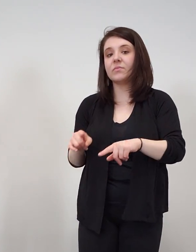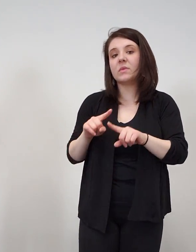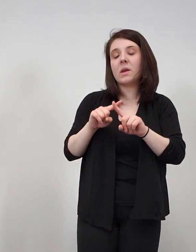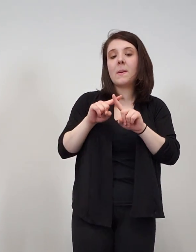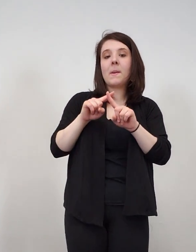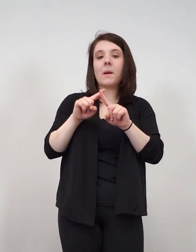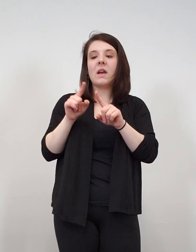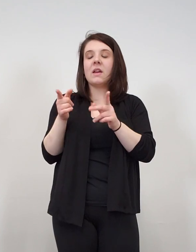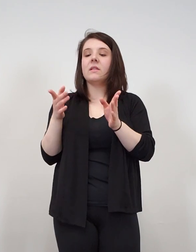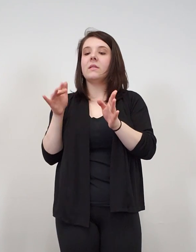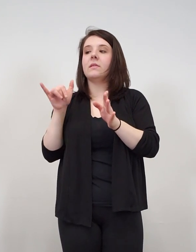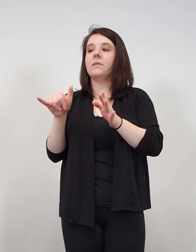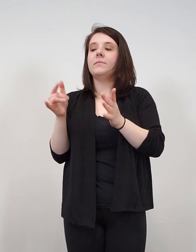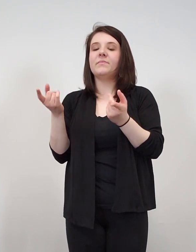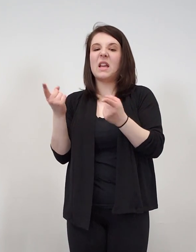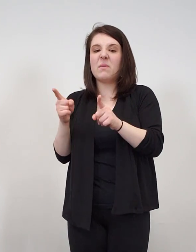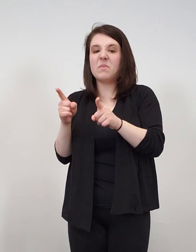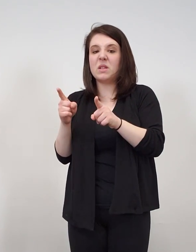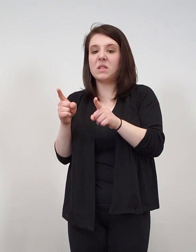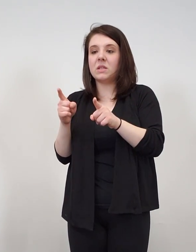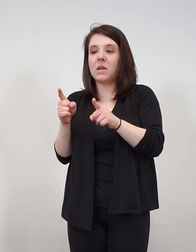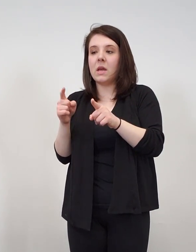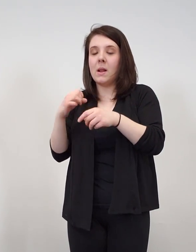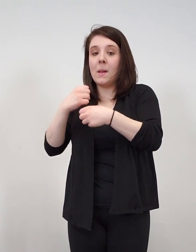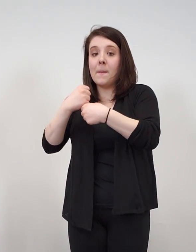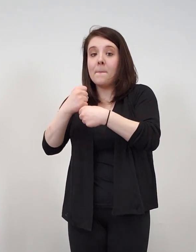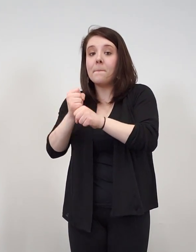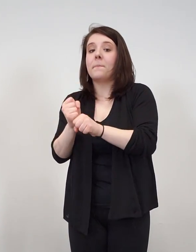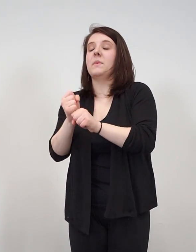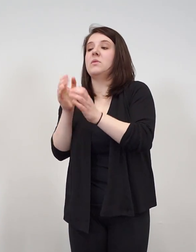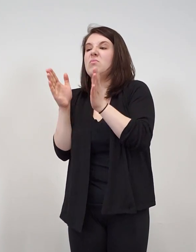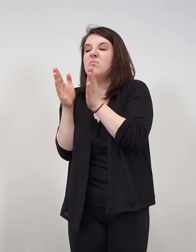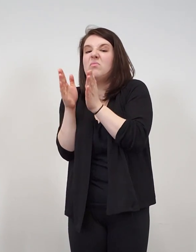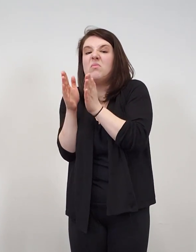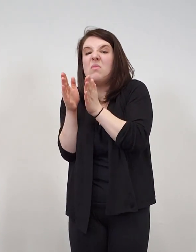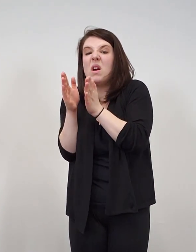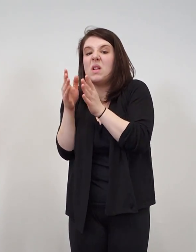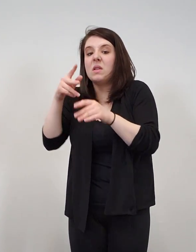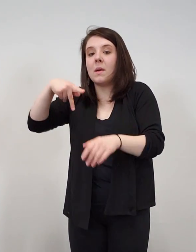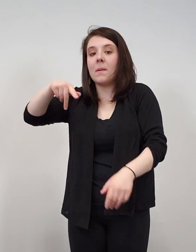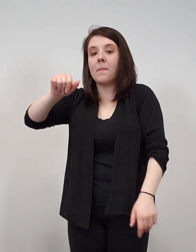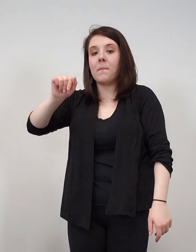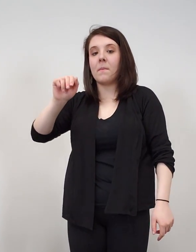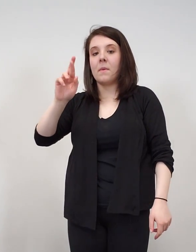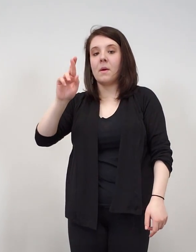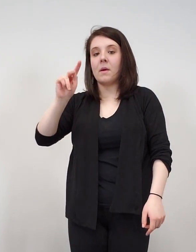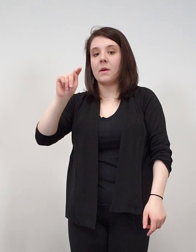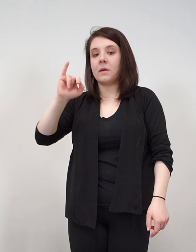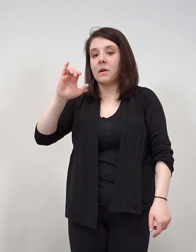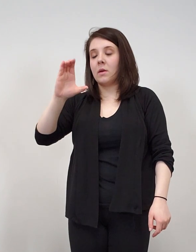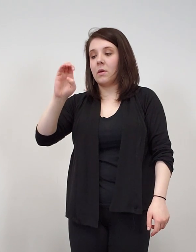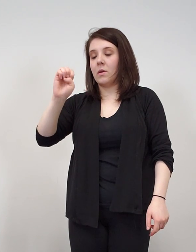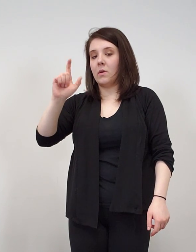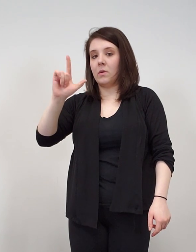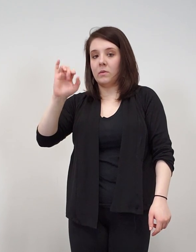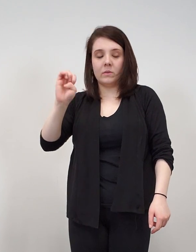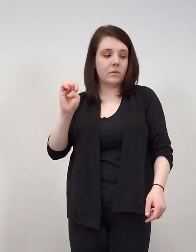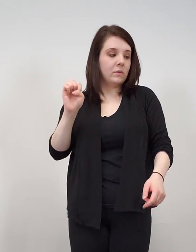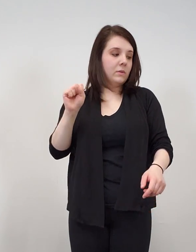smaller particles. That's what digestion is. When you break something down mechanically, you actually apply a